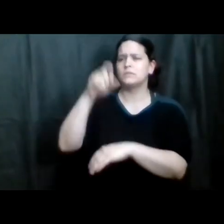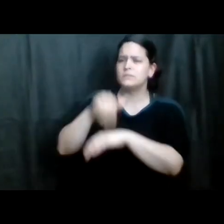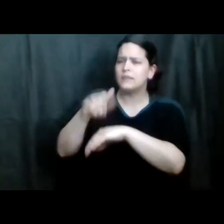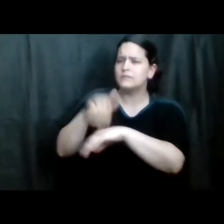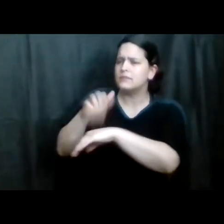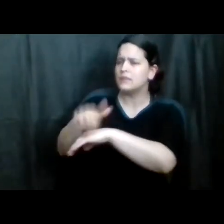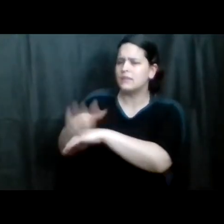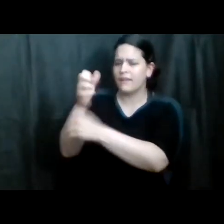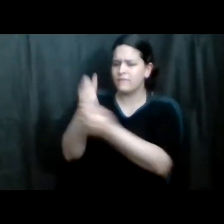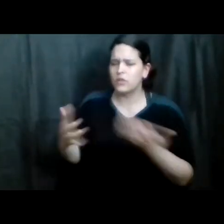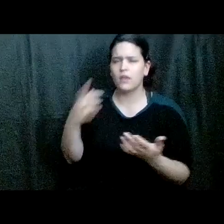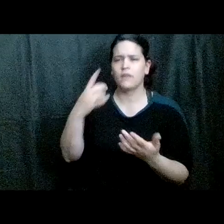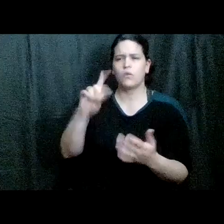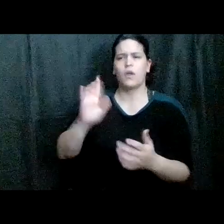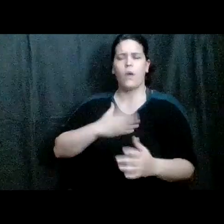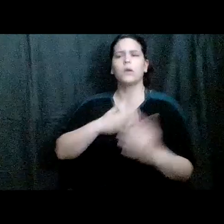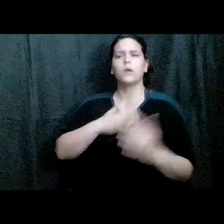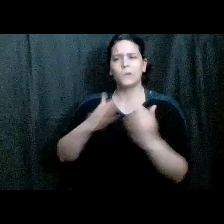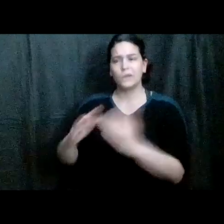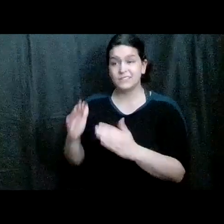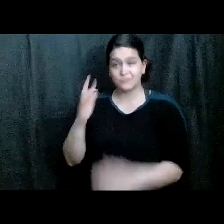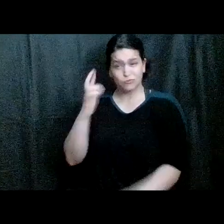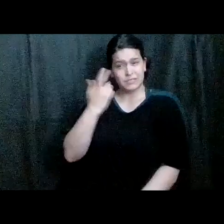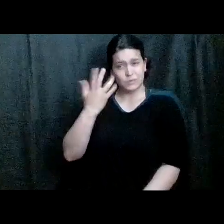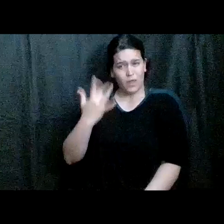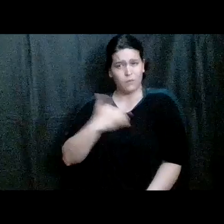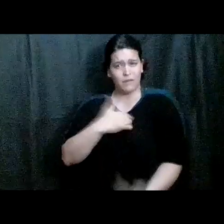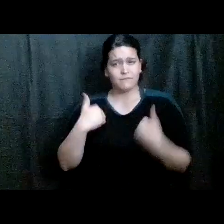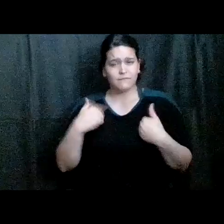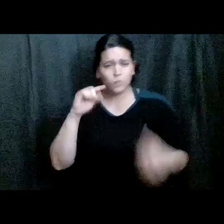which is why we have corn and these beautiful foods and amaranth. And